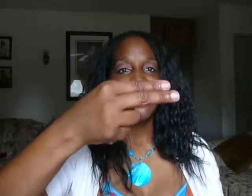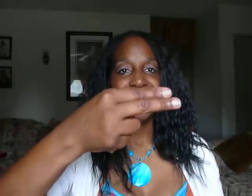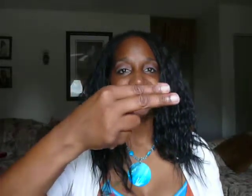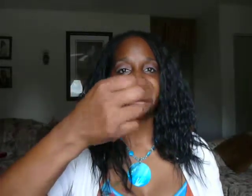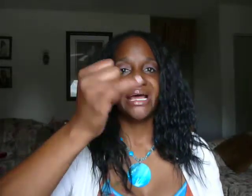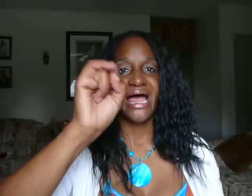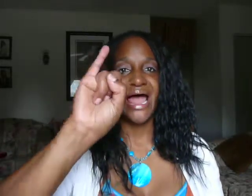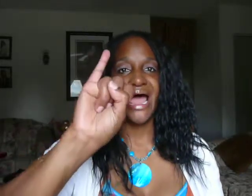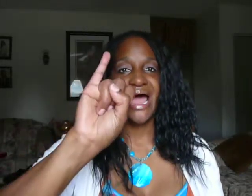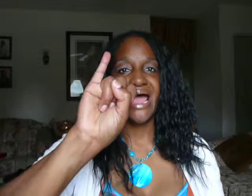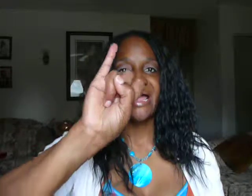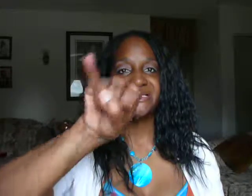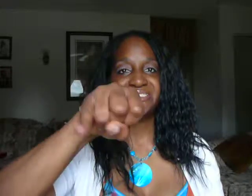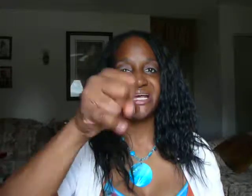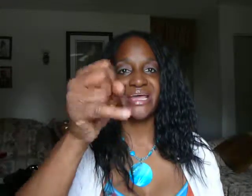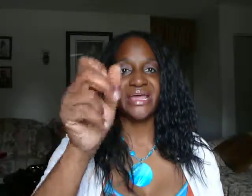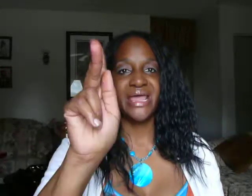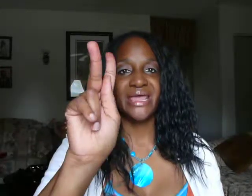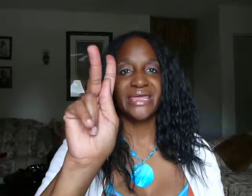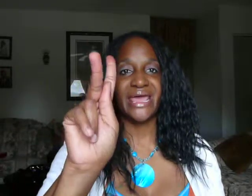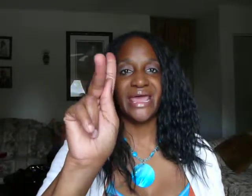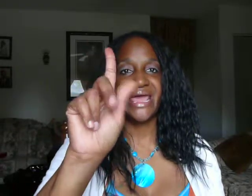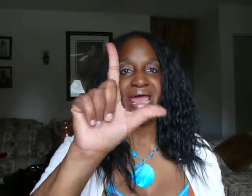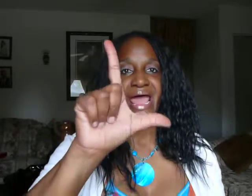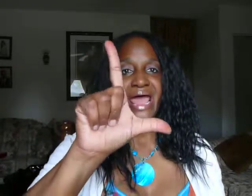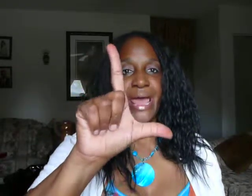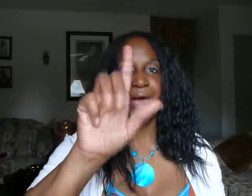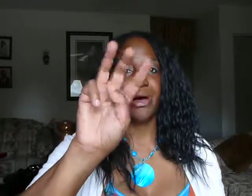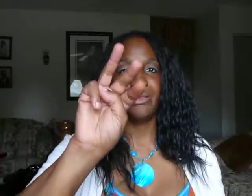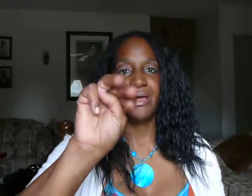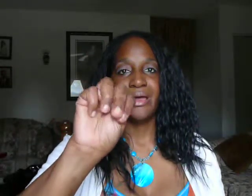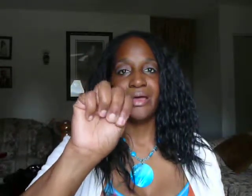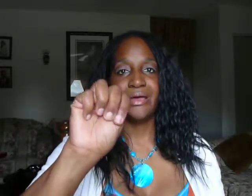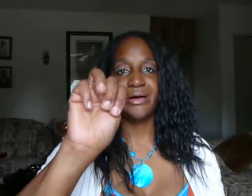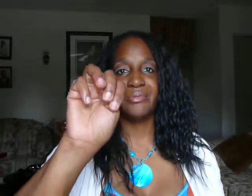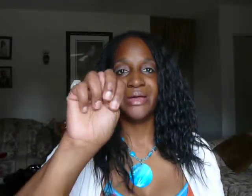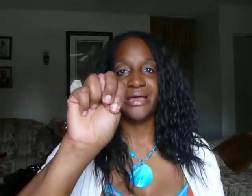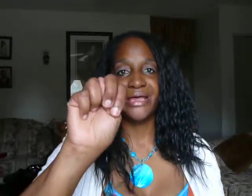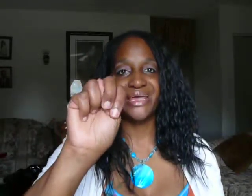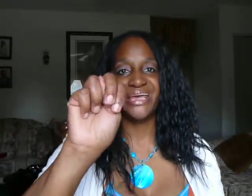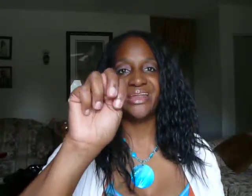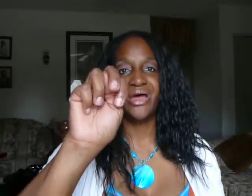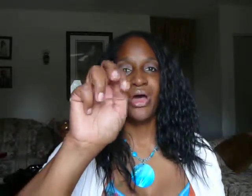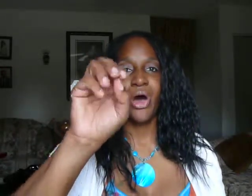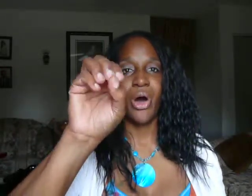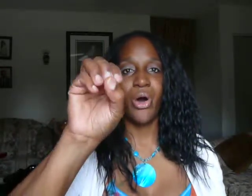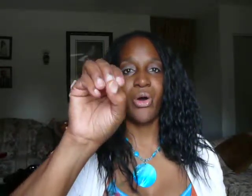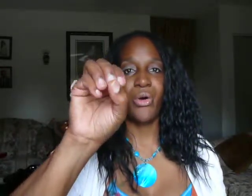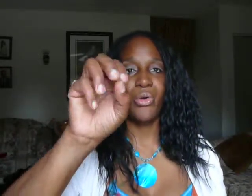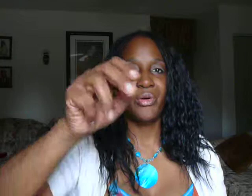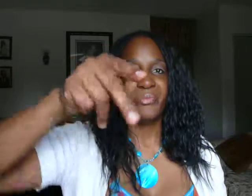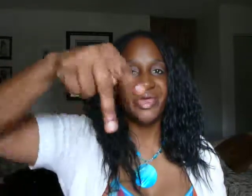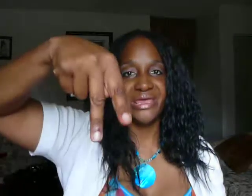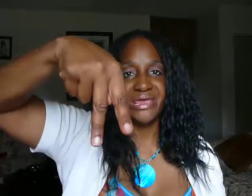H, I, J, K, L, M, N, O,